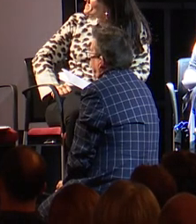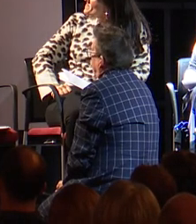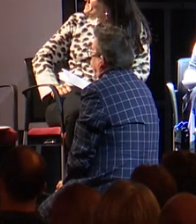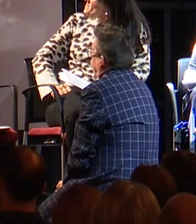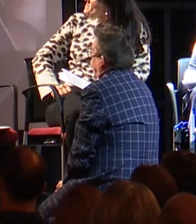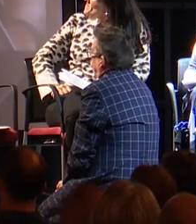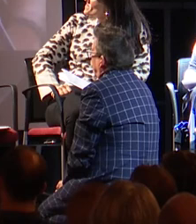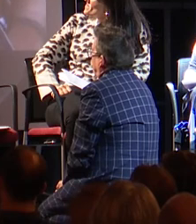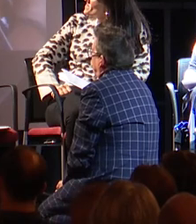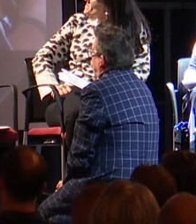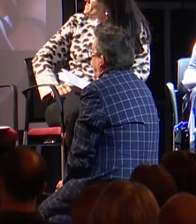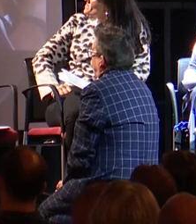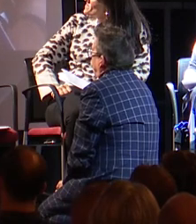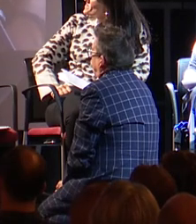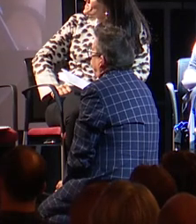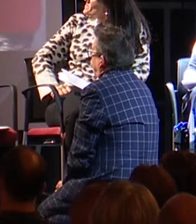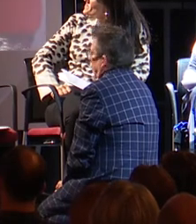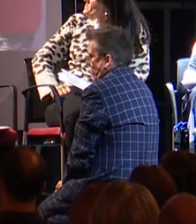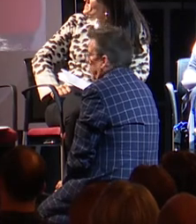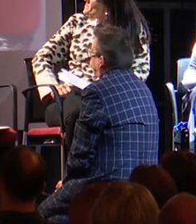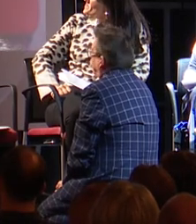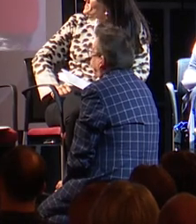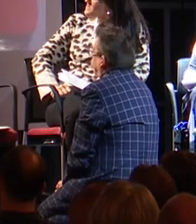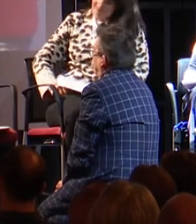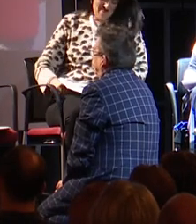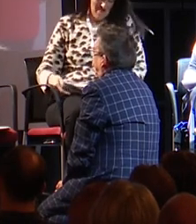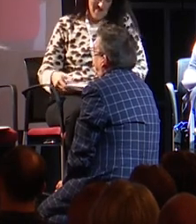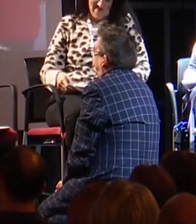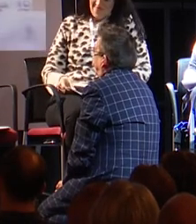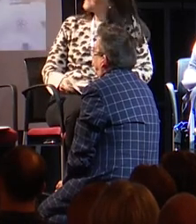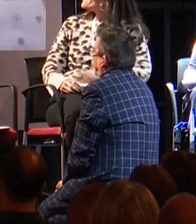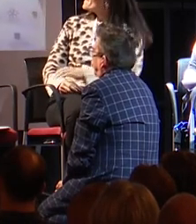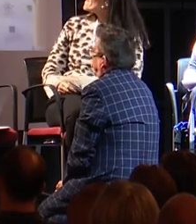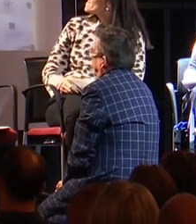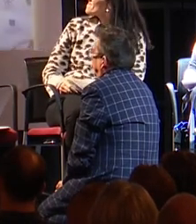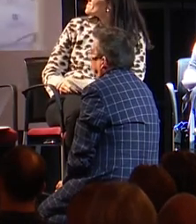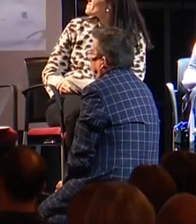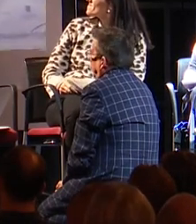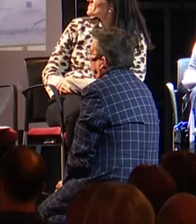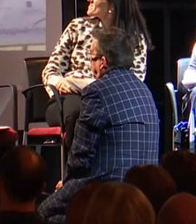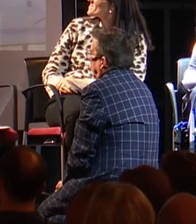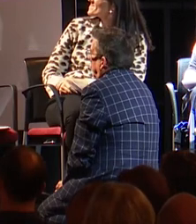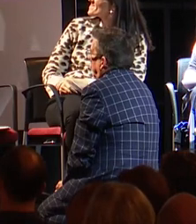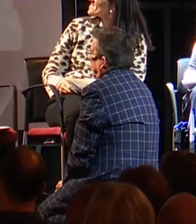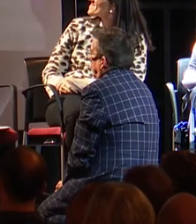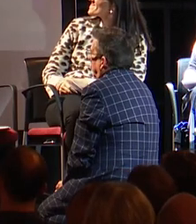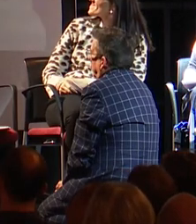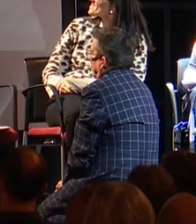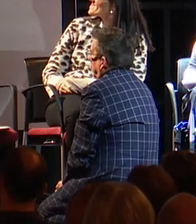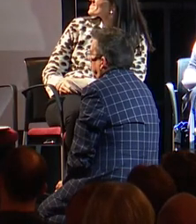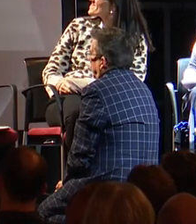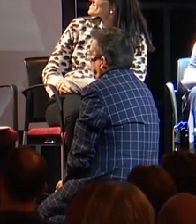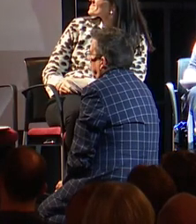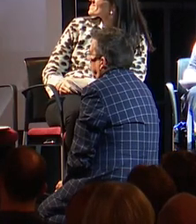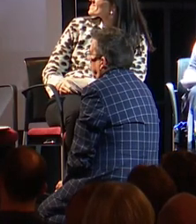have responded on their own terms, different faith groups working together, the bridge newsroom who collected positive stories